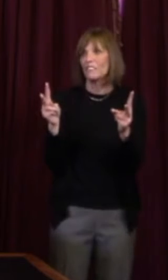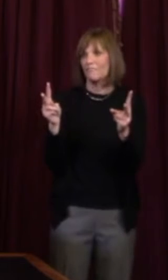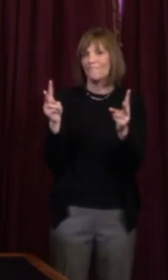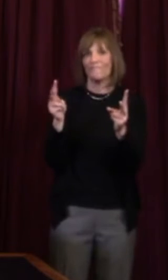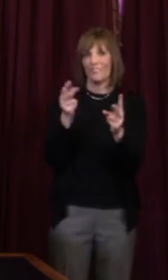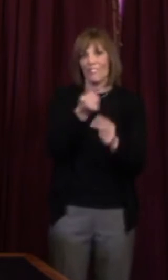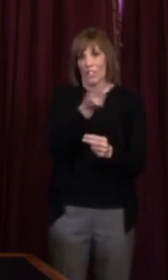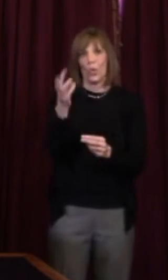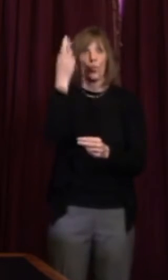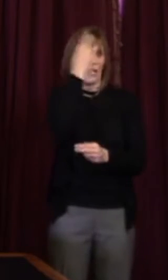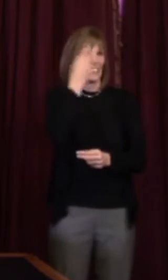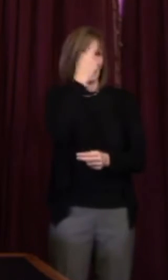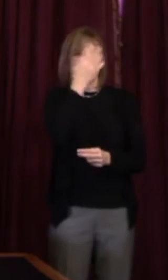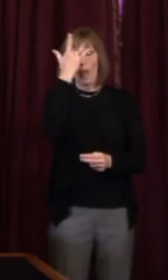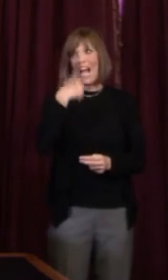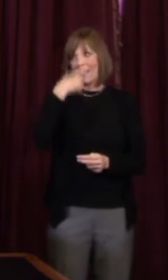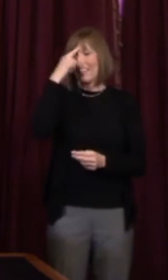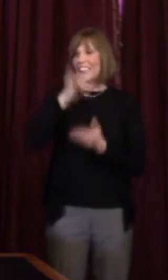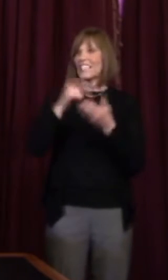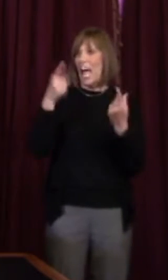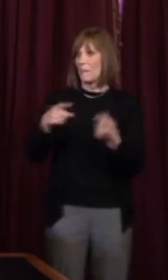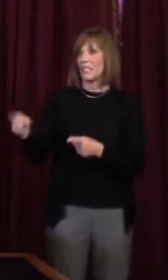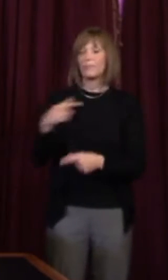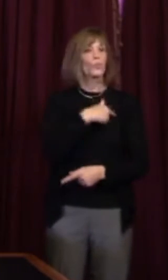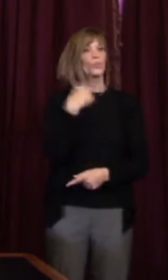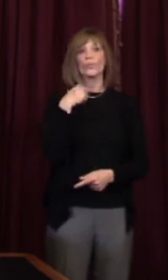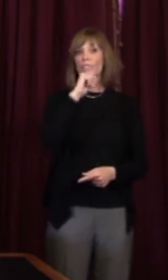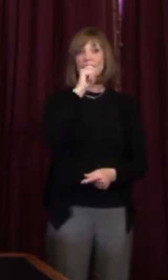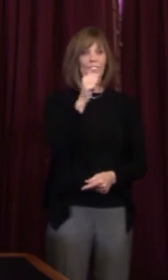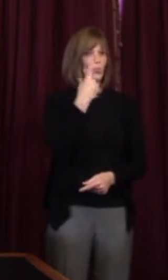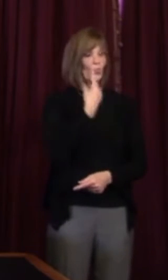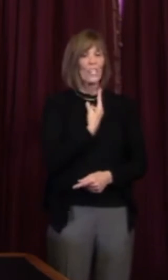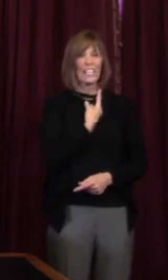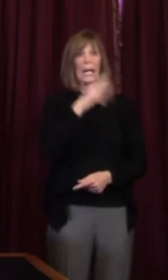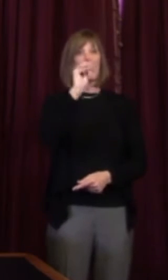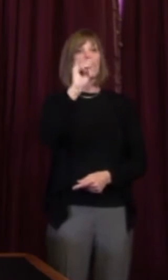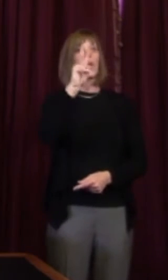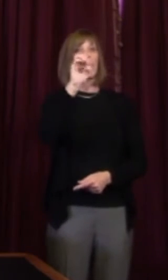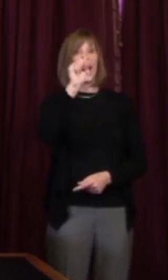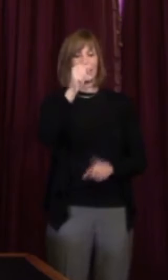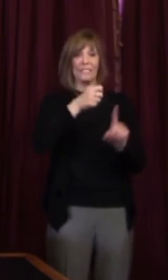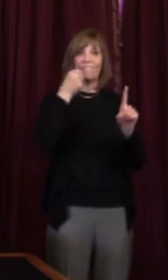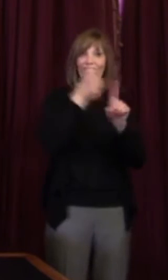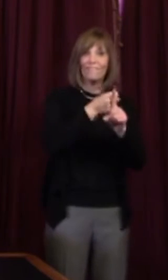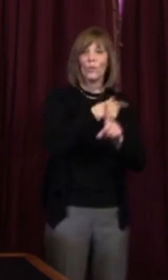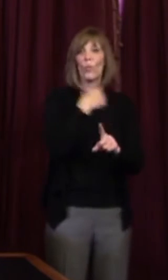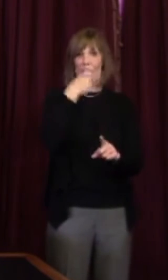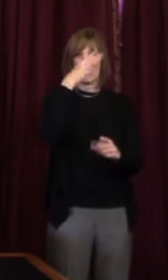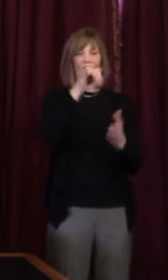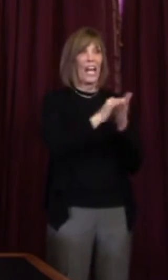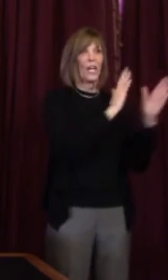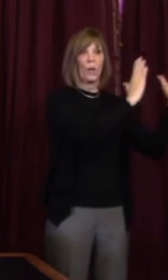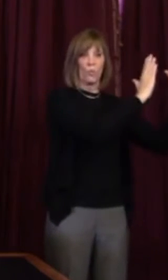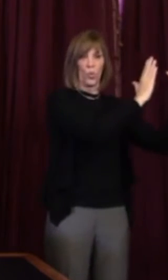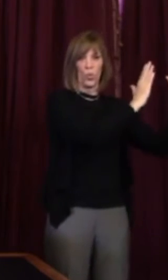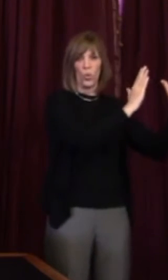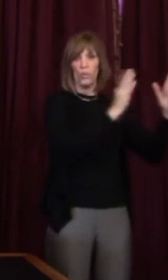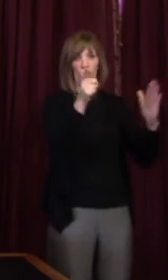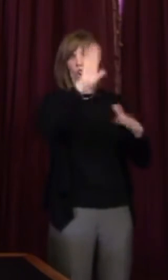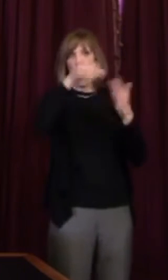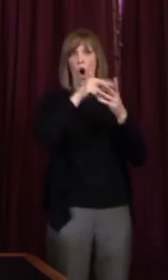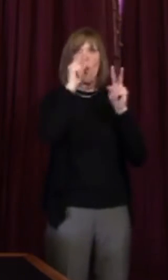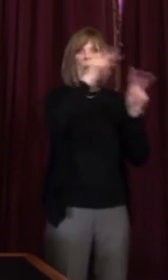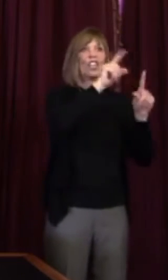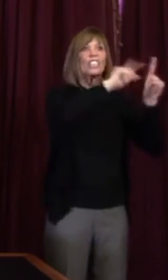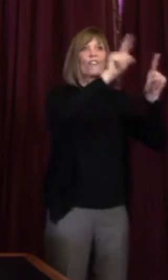quite a few reasons why I think this is happening. And we're not alone, and the Midwest is just getting hit. We've seen it move across the country. I think you've all watched